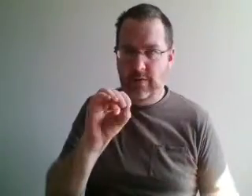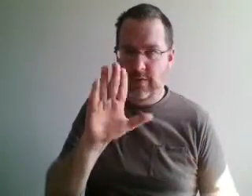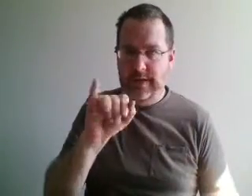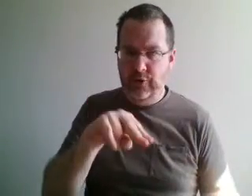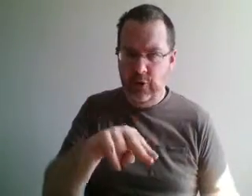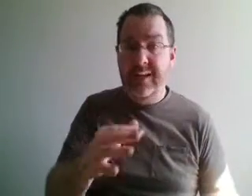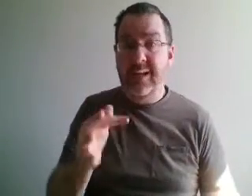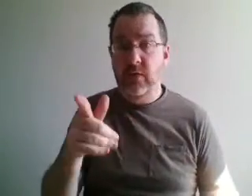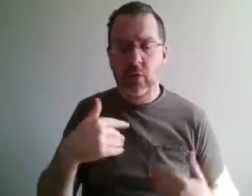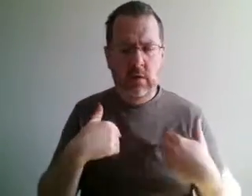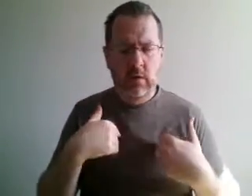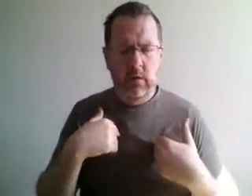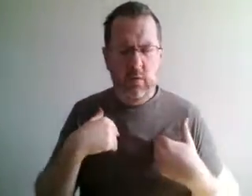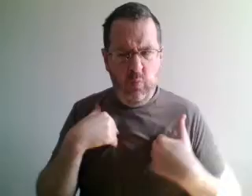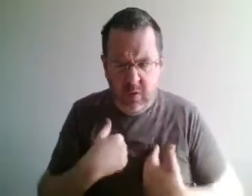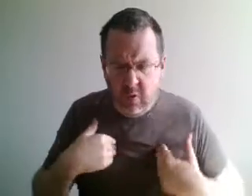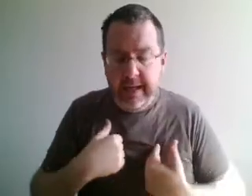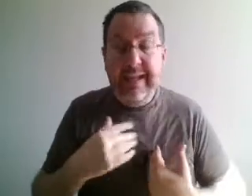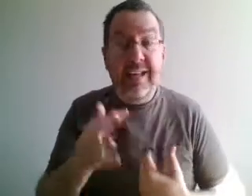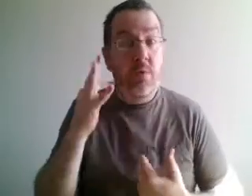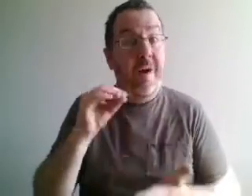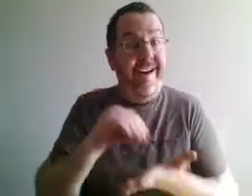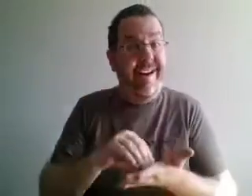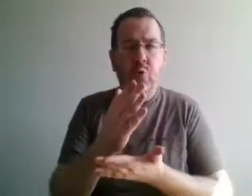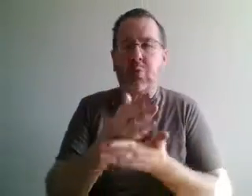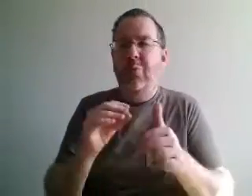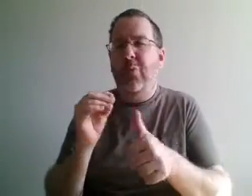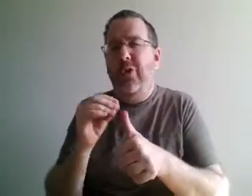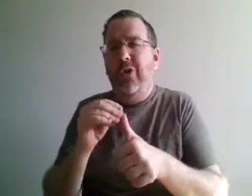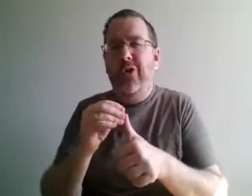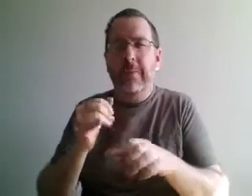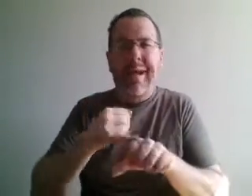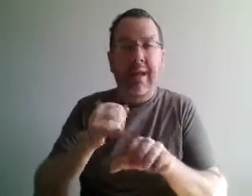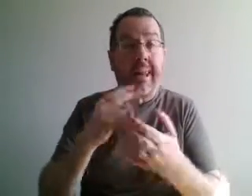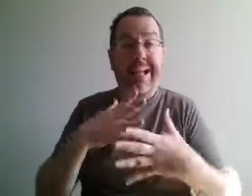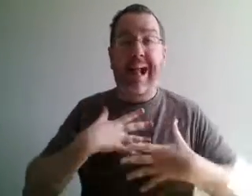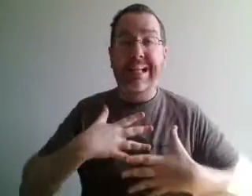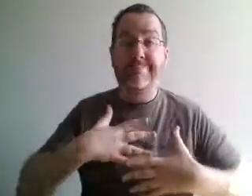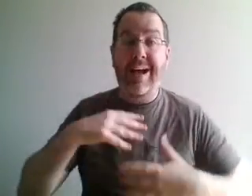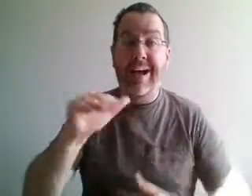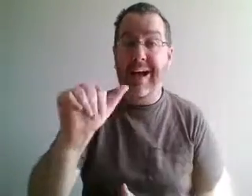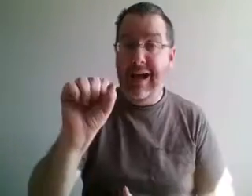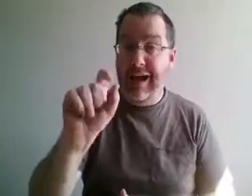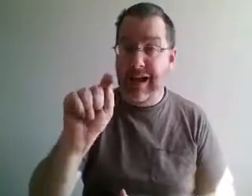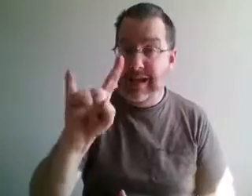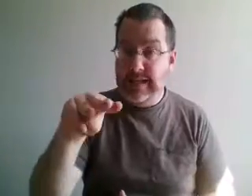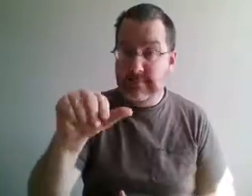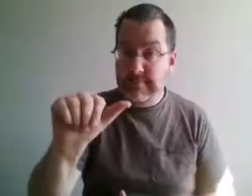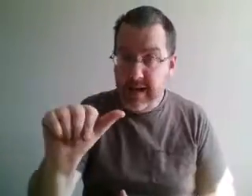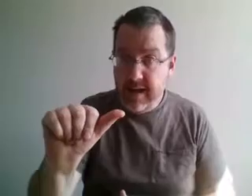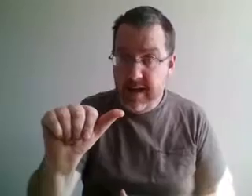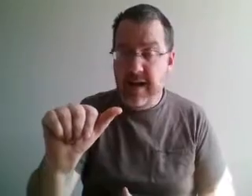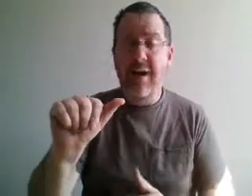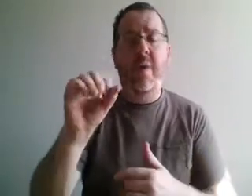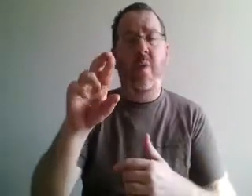or particularly if you have an underlying condition, so if you have asthma, if you have COPD, if you have heart disease and you're starting